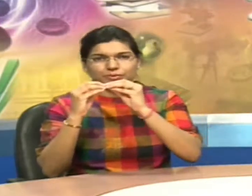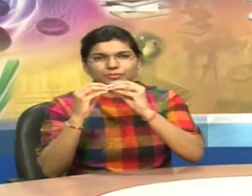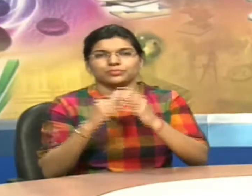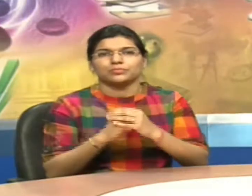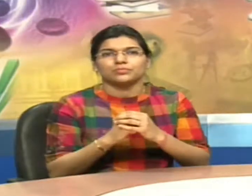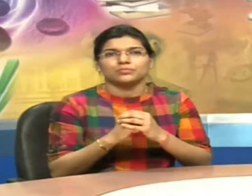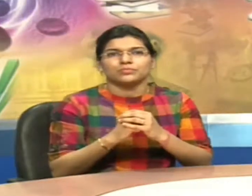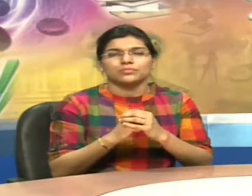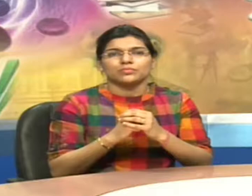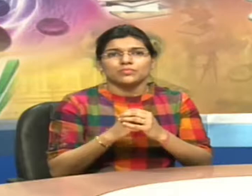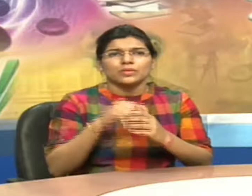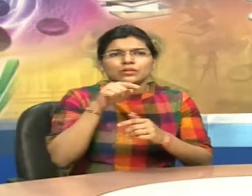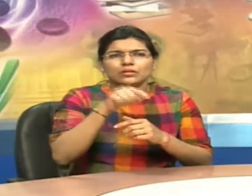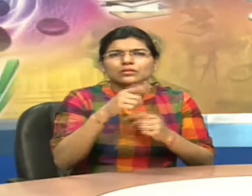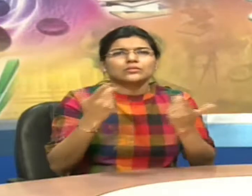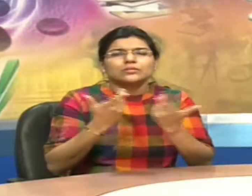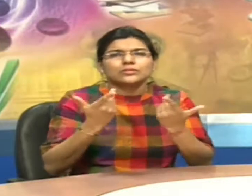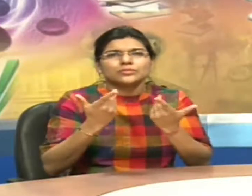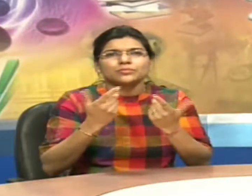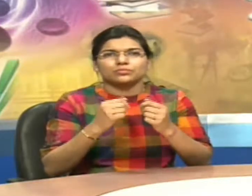decibel, in short dB.